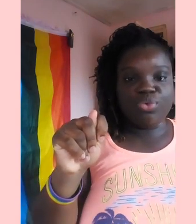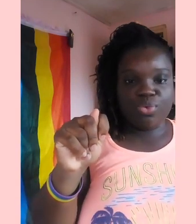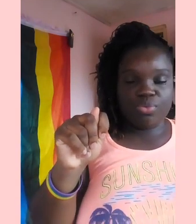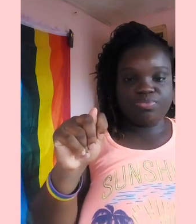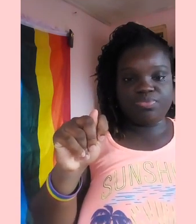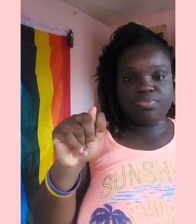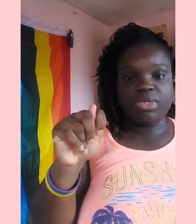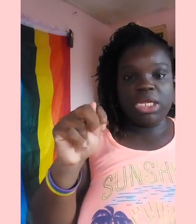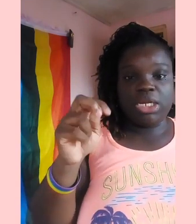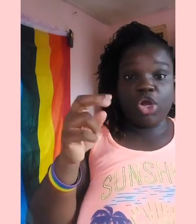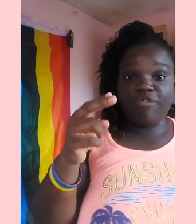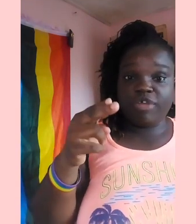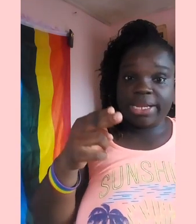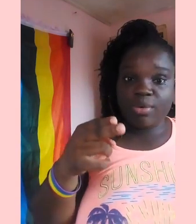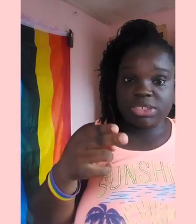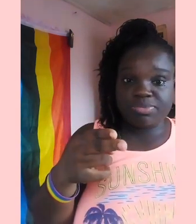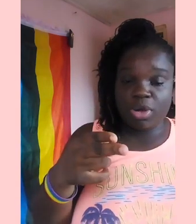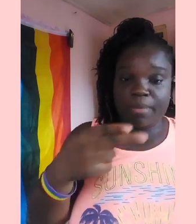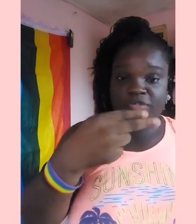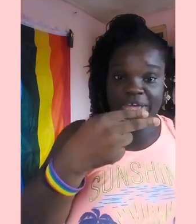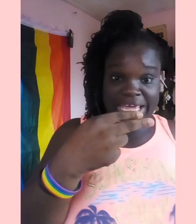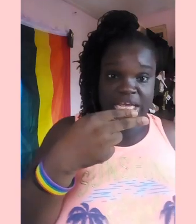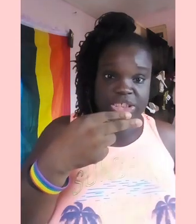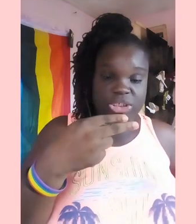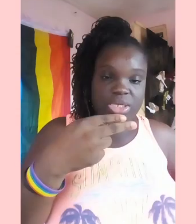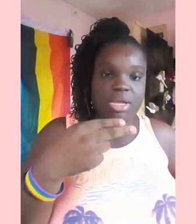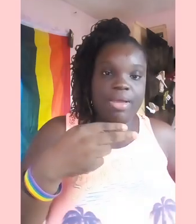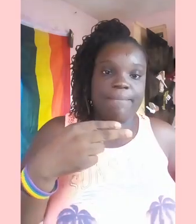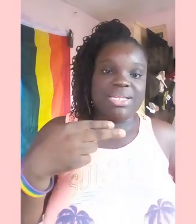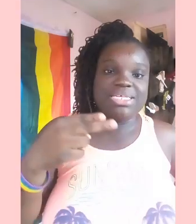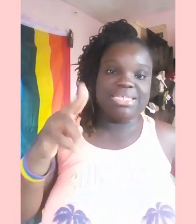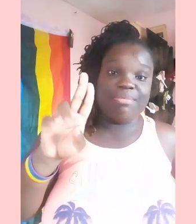U. The gun finger that we spoke about for H, but